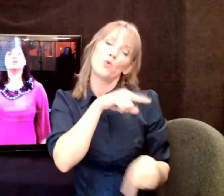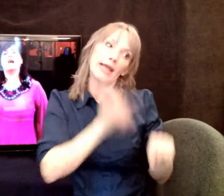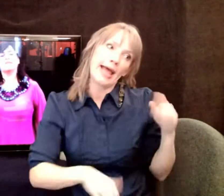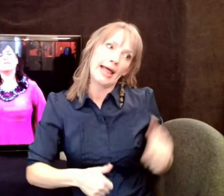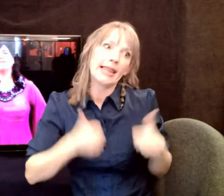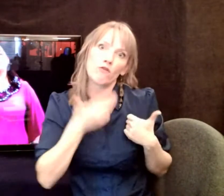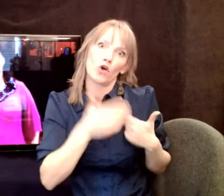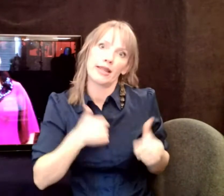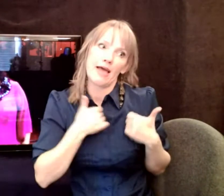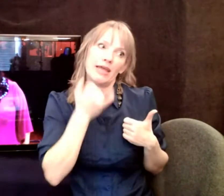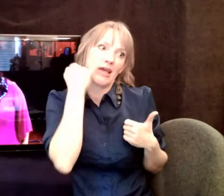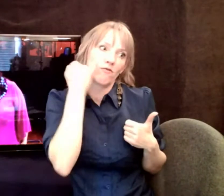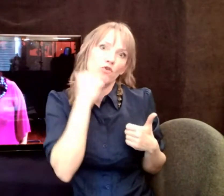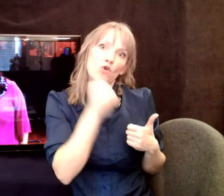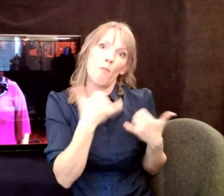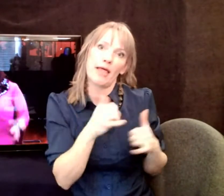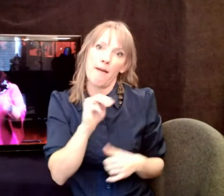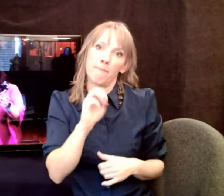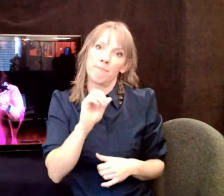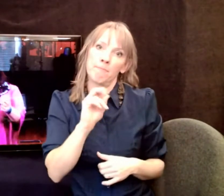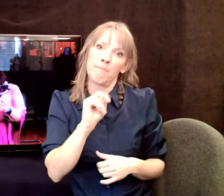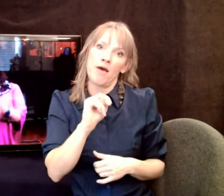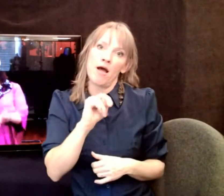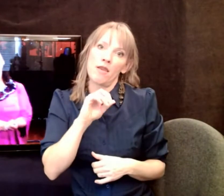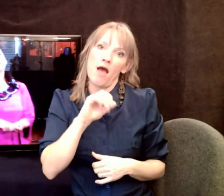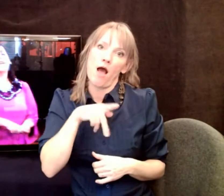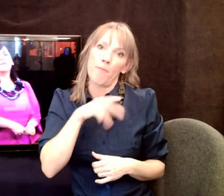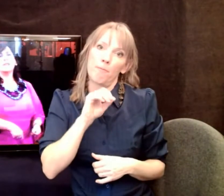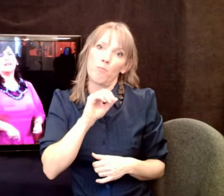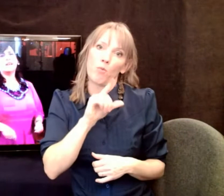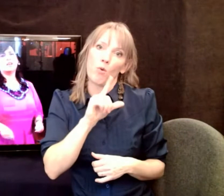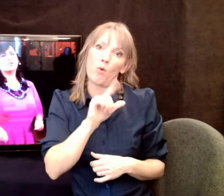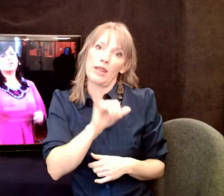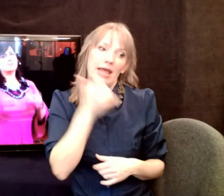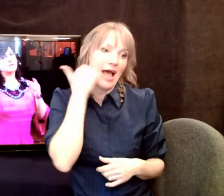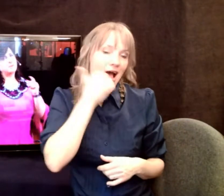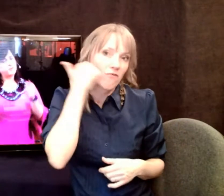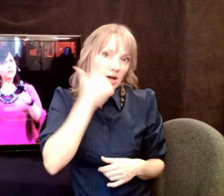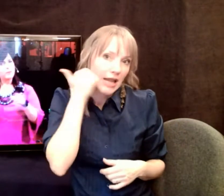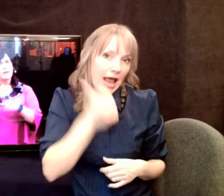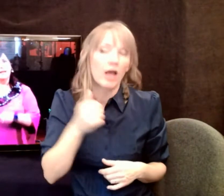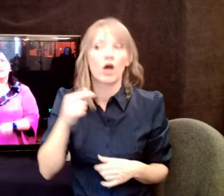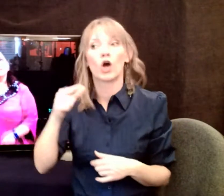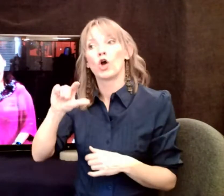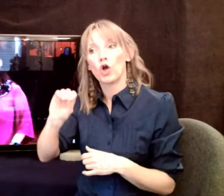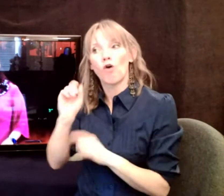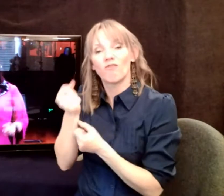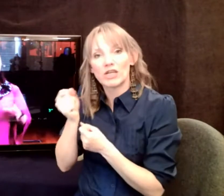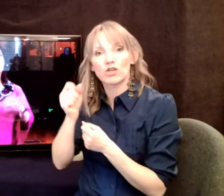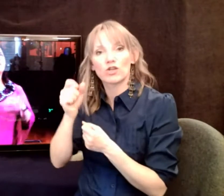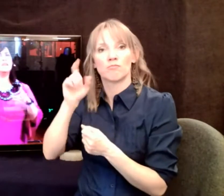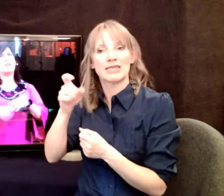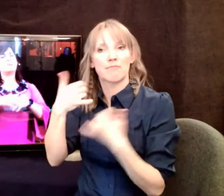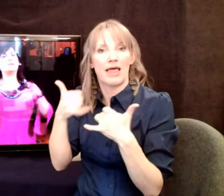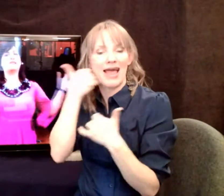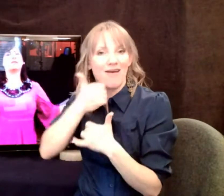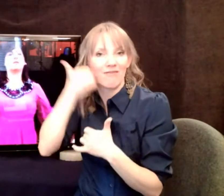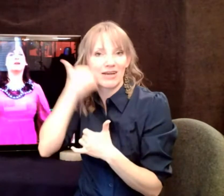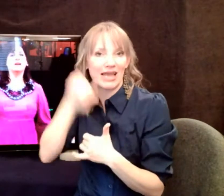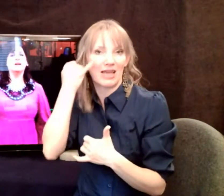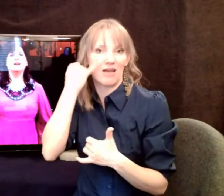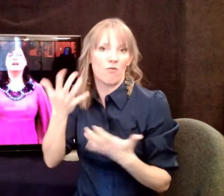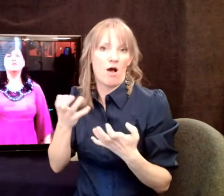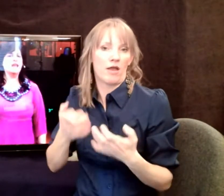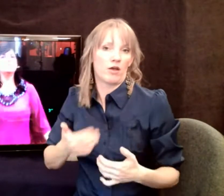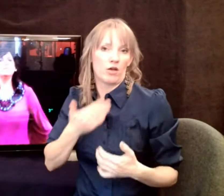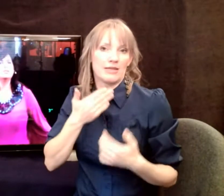play Monopoly every day, or you have to play Go Fish every day in order to be a fully realized human being. No, we each have a plethora of